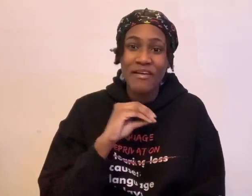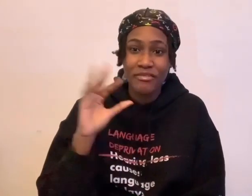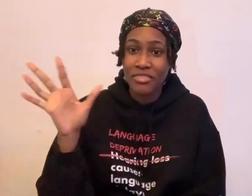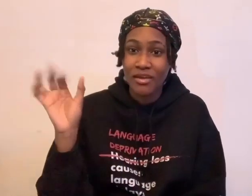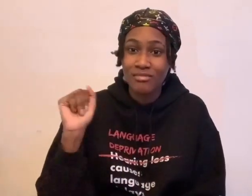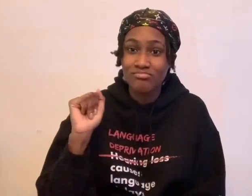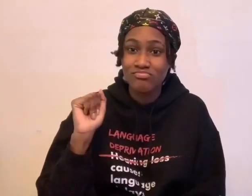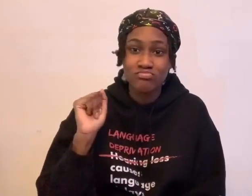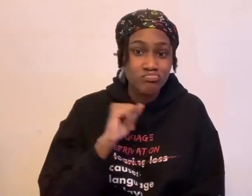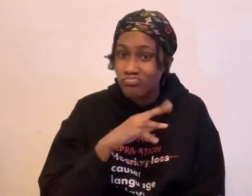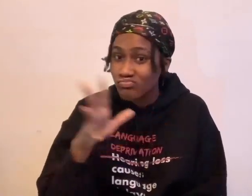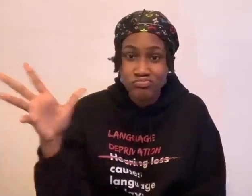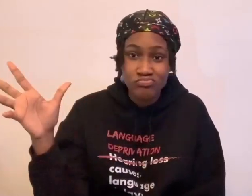everything.